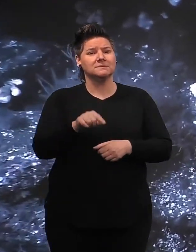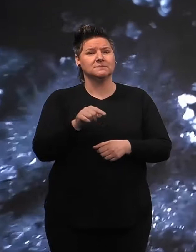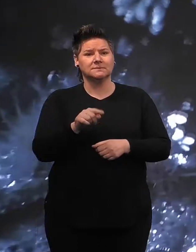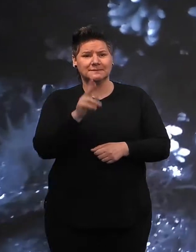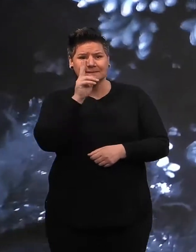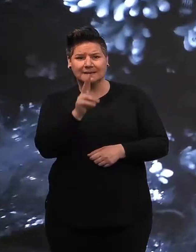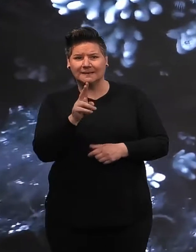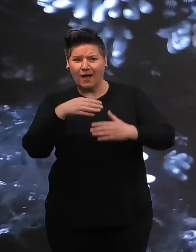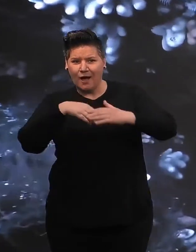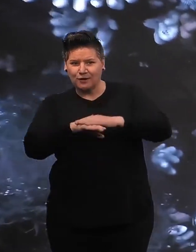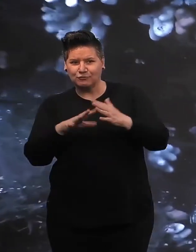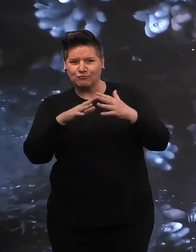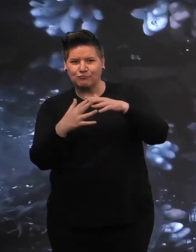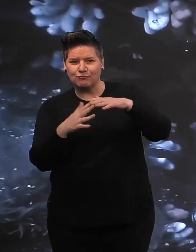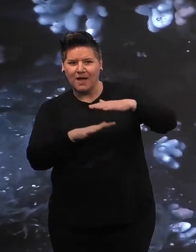right under the wreck.